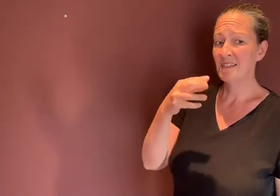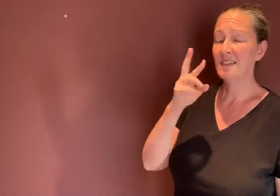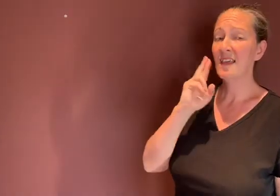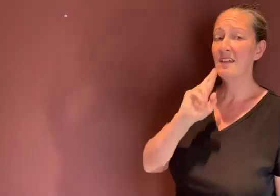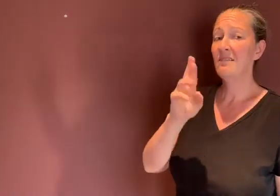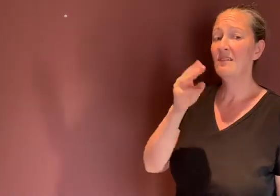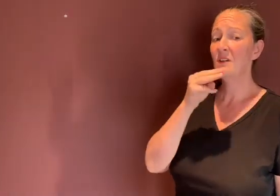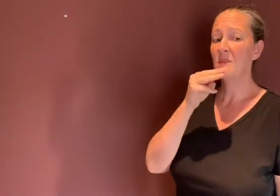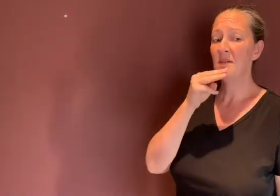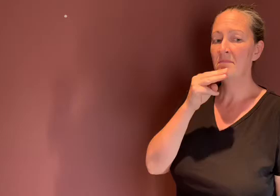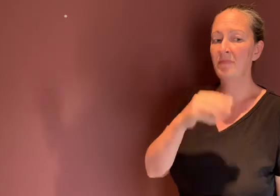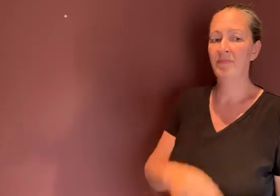said her mom.